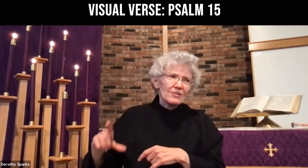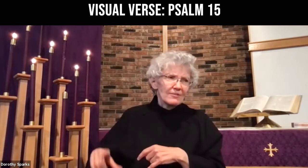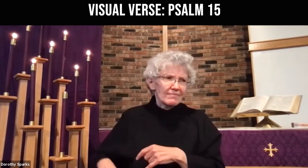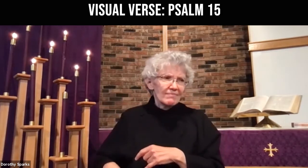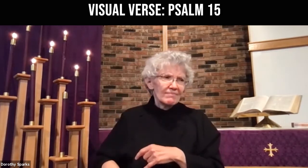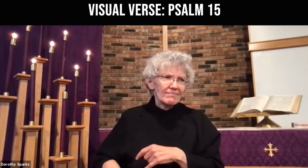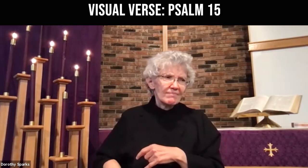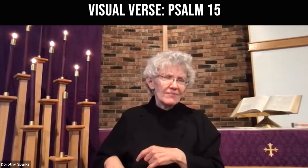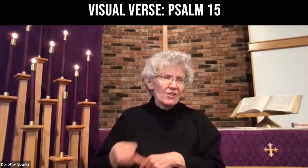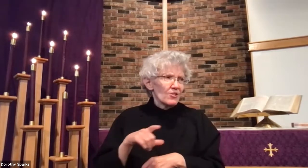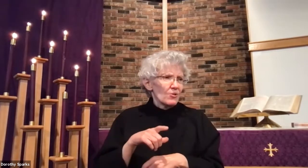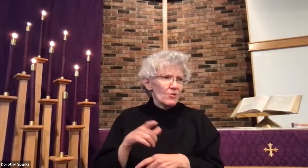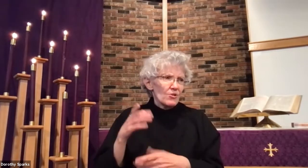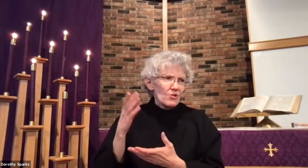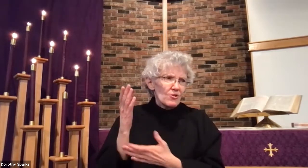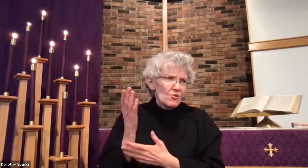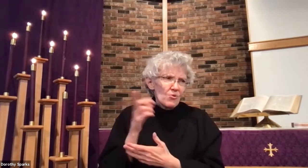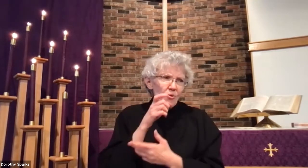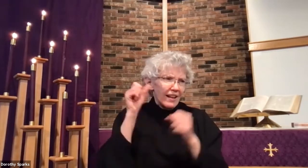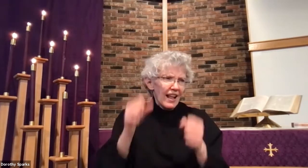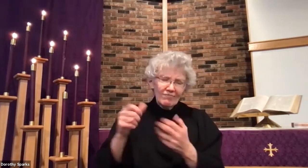Who can live in your tent, Lord?